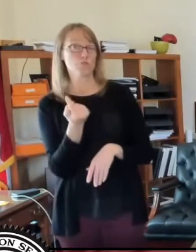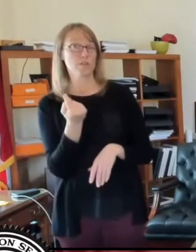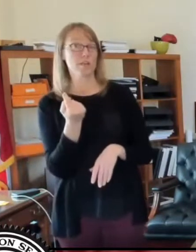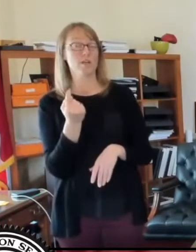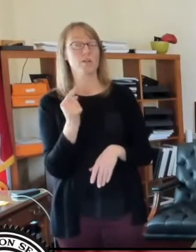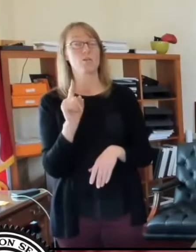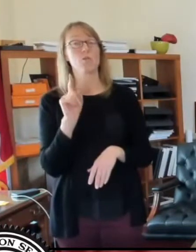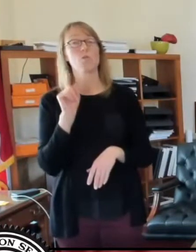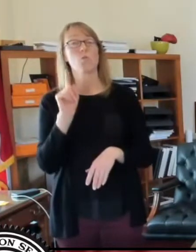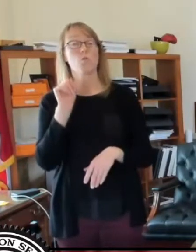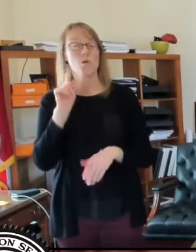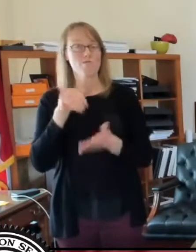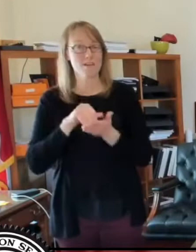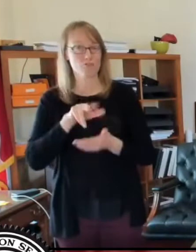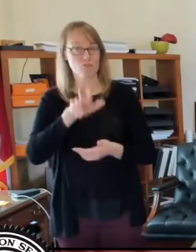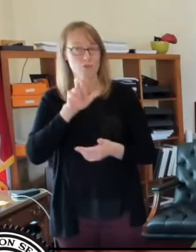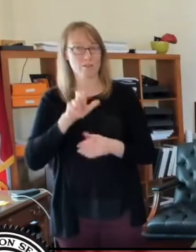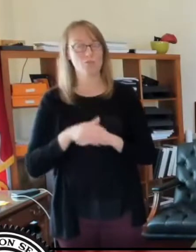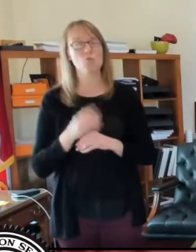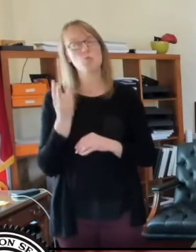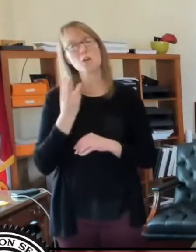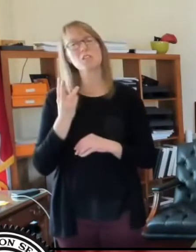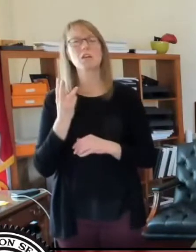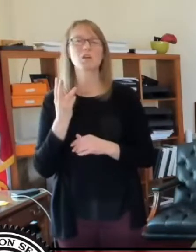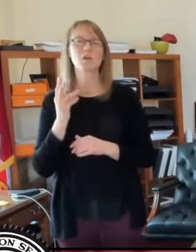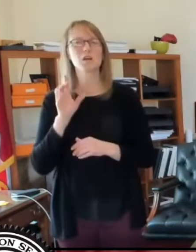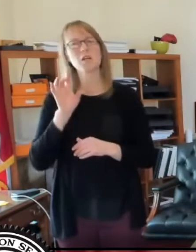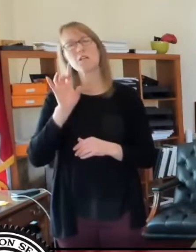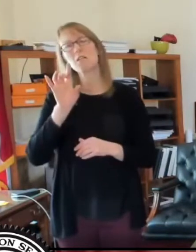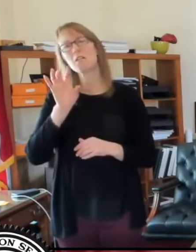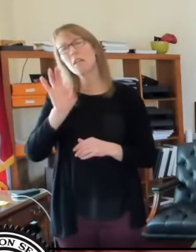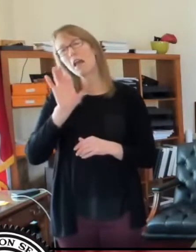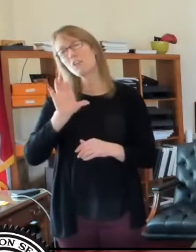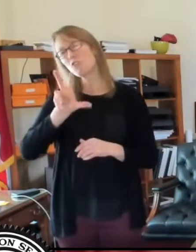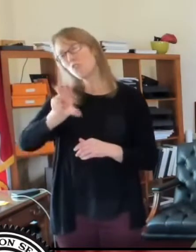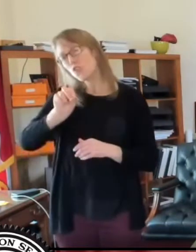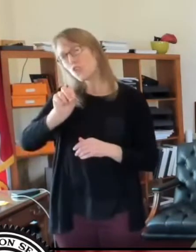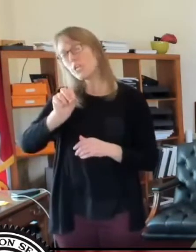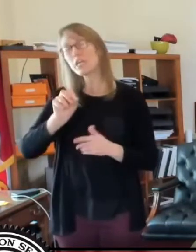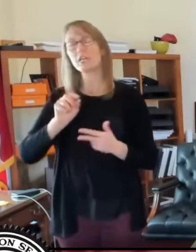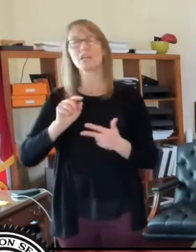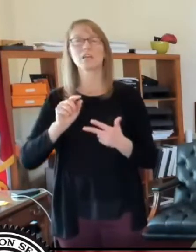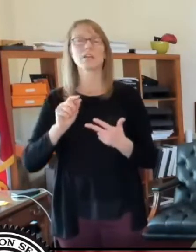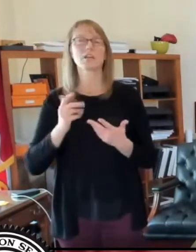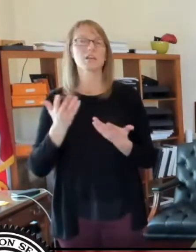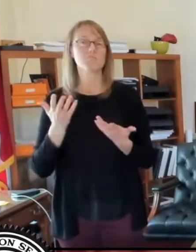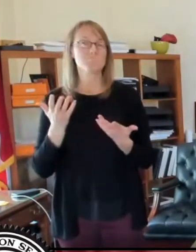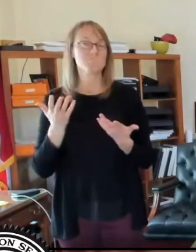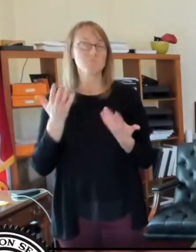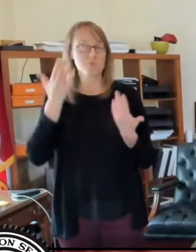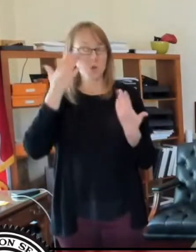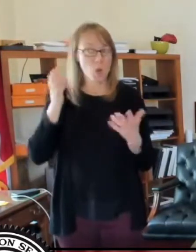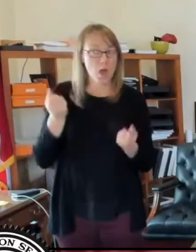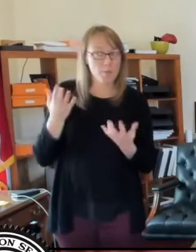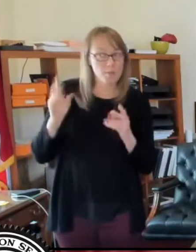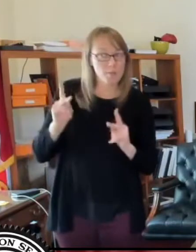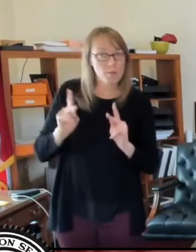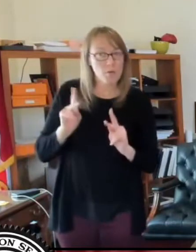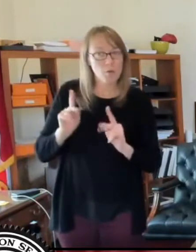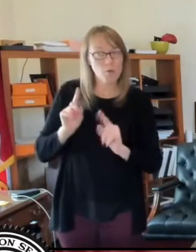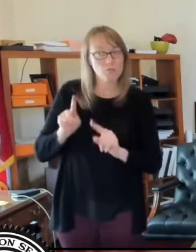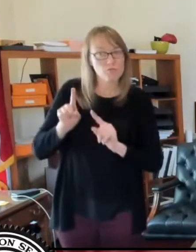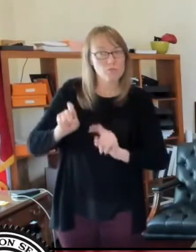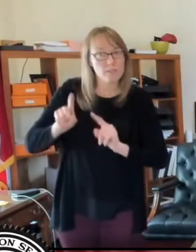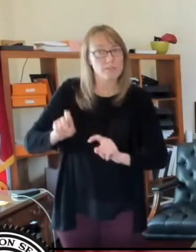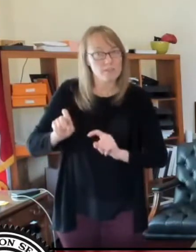1,300. Wednesday, a little bit less, 930. And then we don't really have the results back from most of the